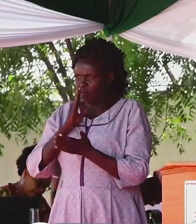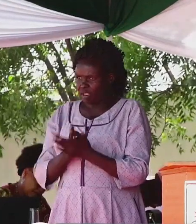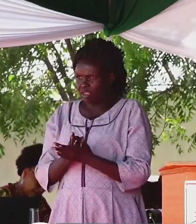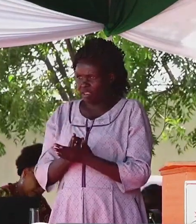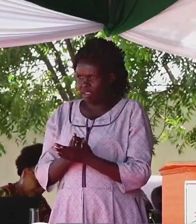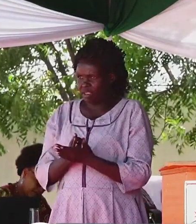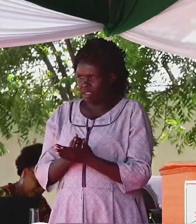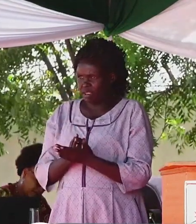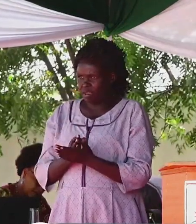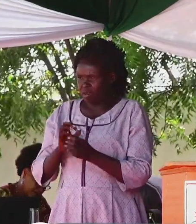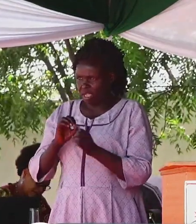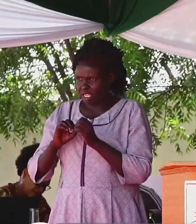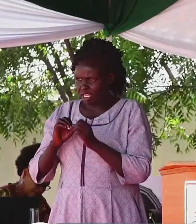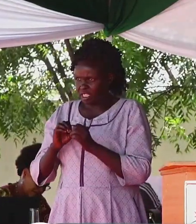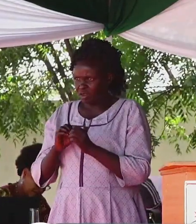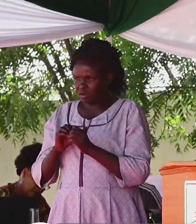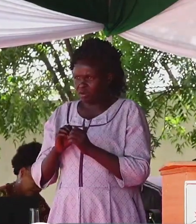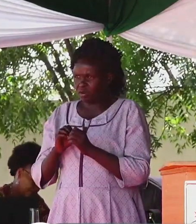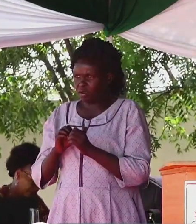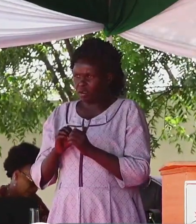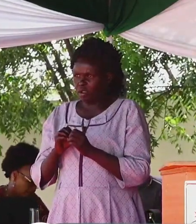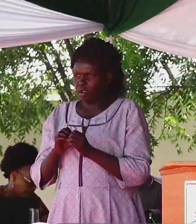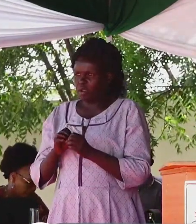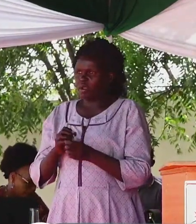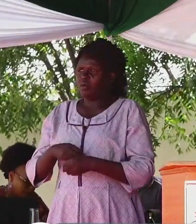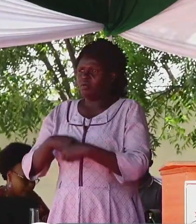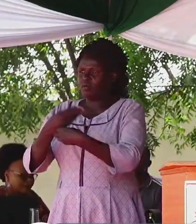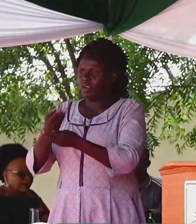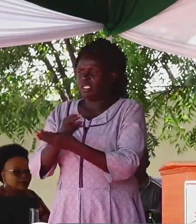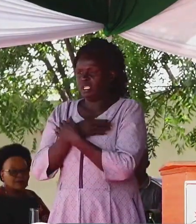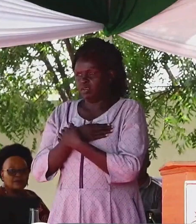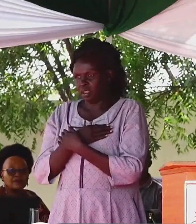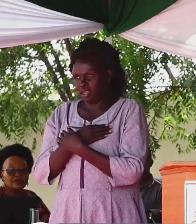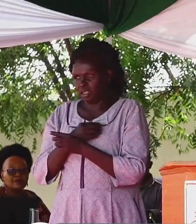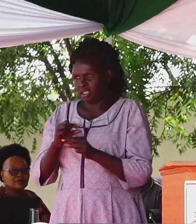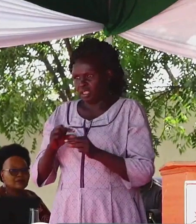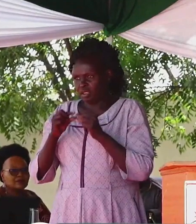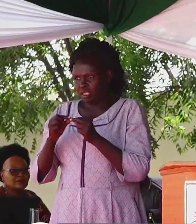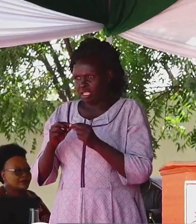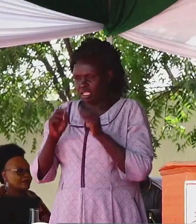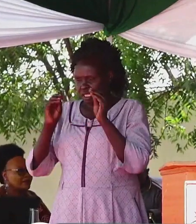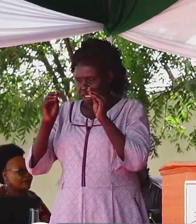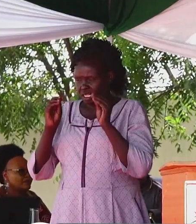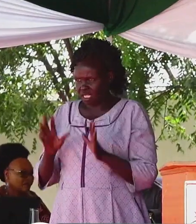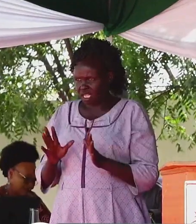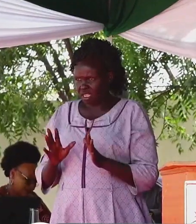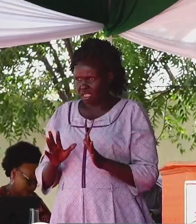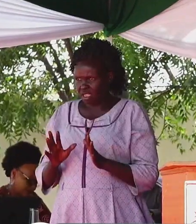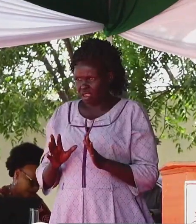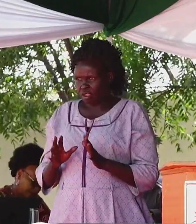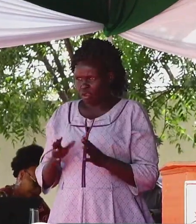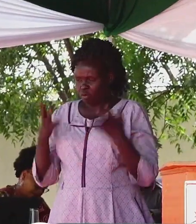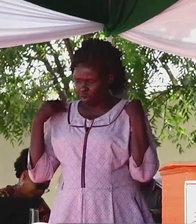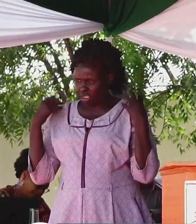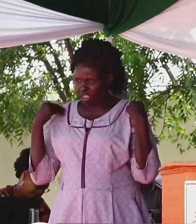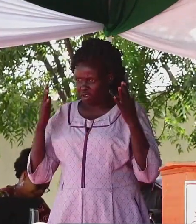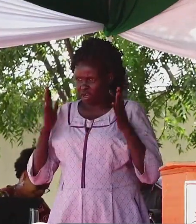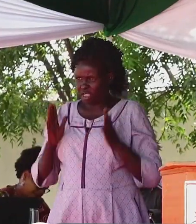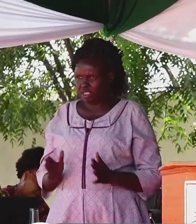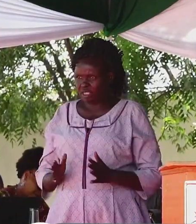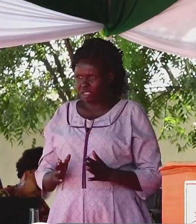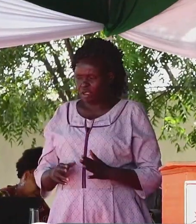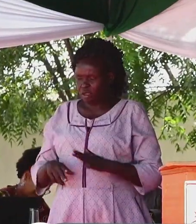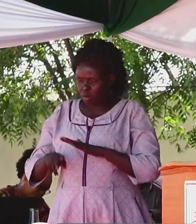organizations, philanthropists, donors, ECD professionals, practitioners, and